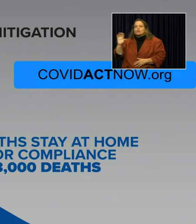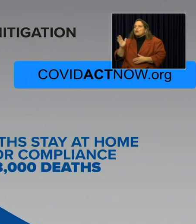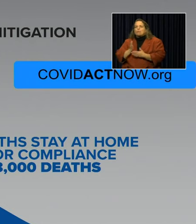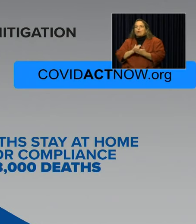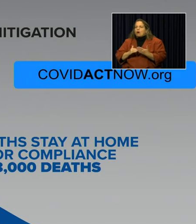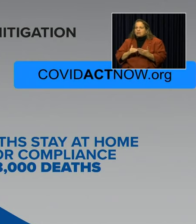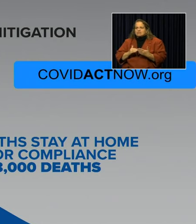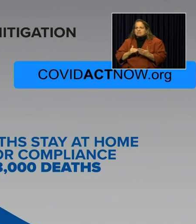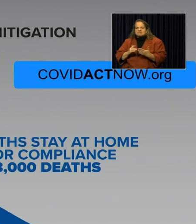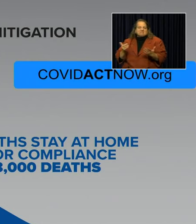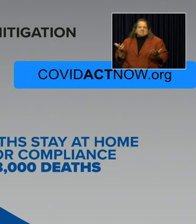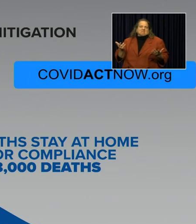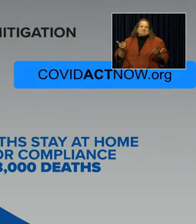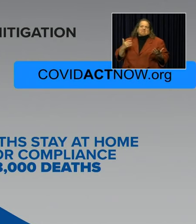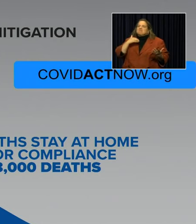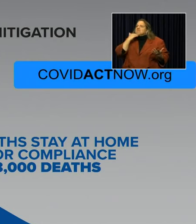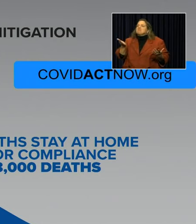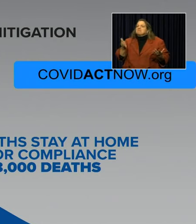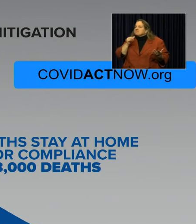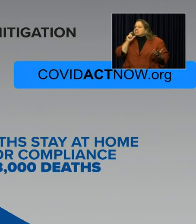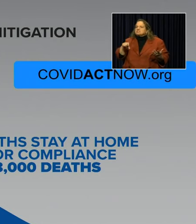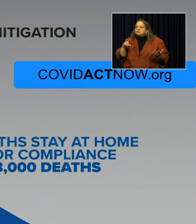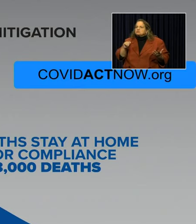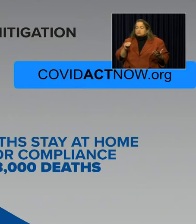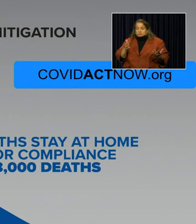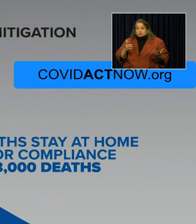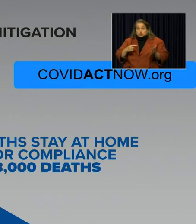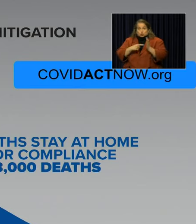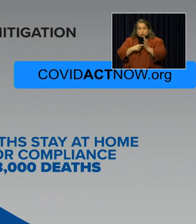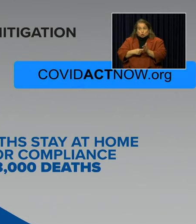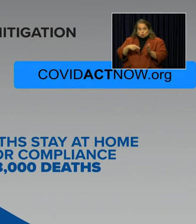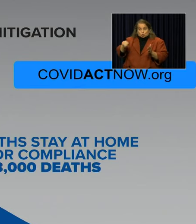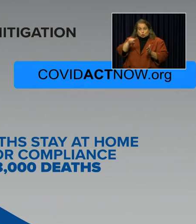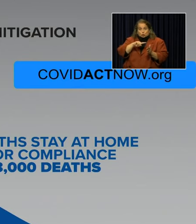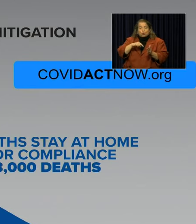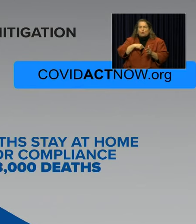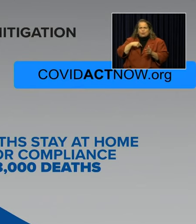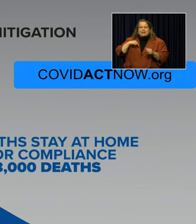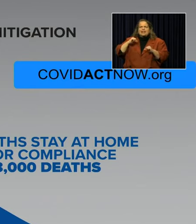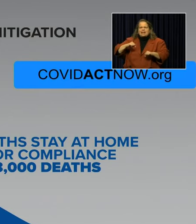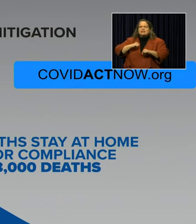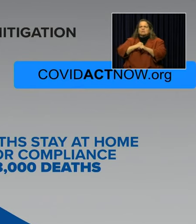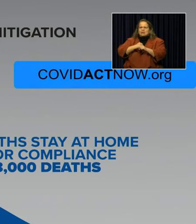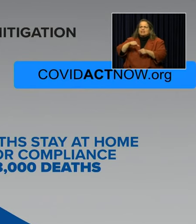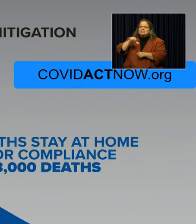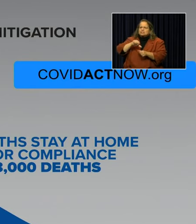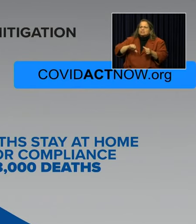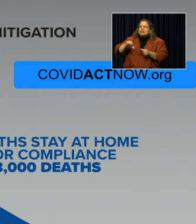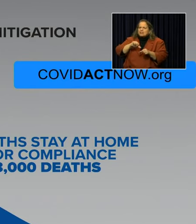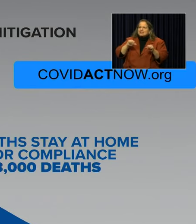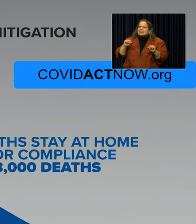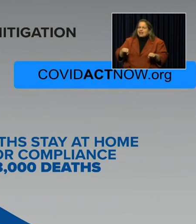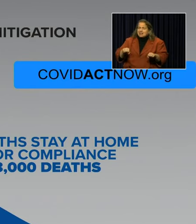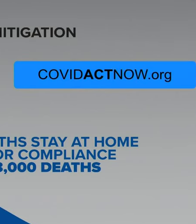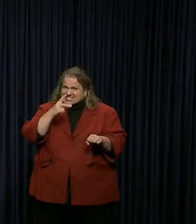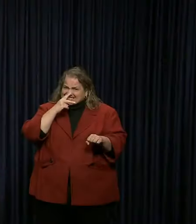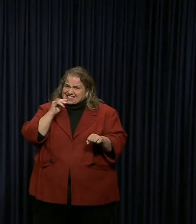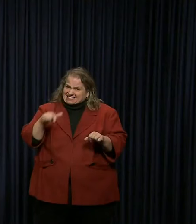you that we can protect each other. And my hope is, from what we're seeing out there from the